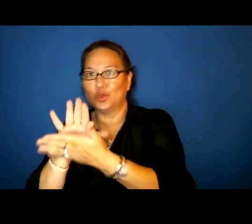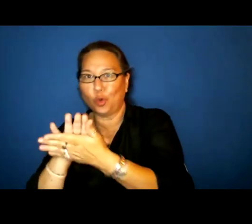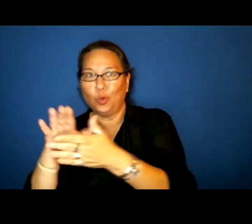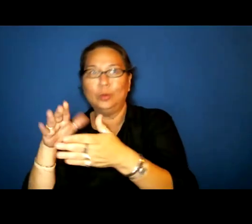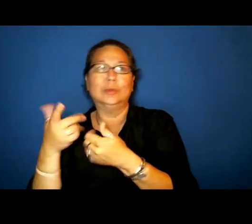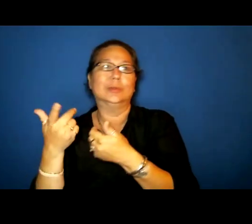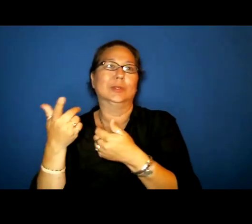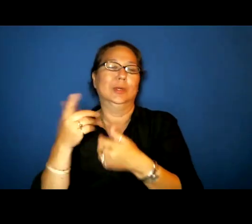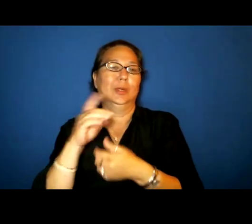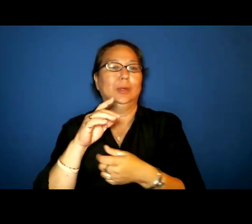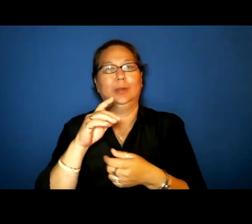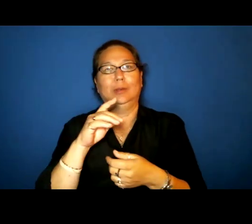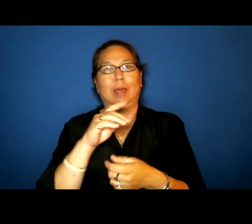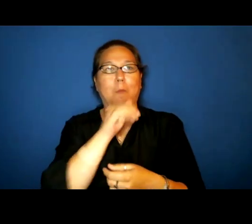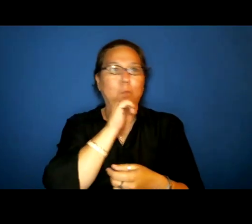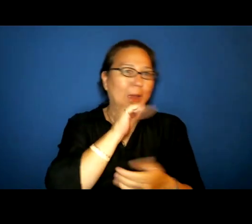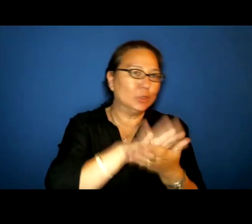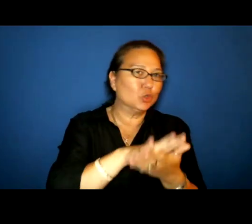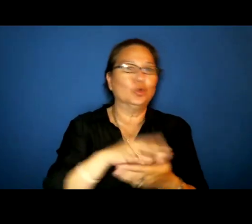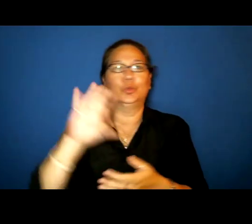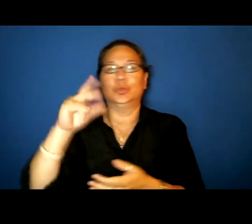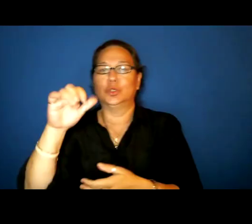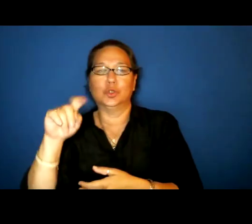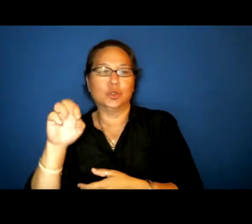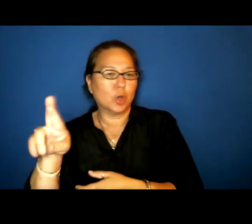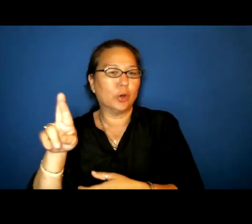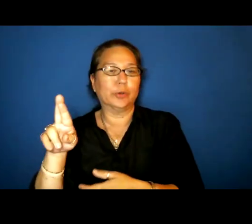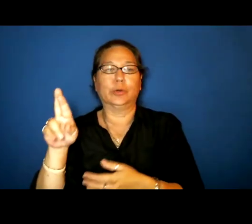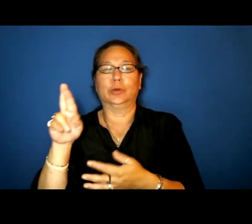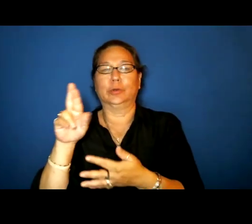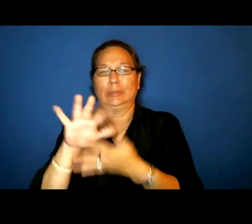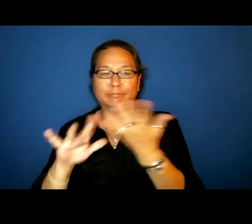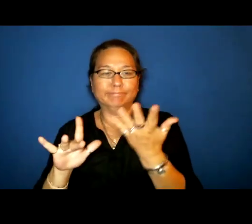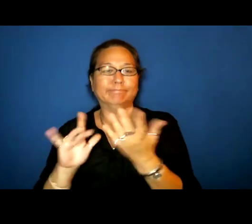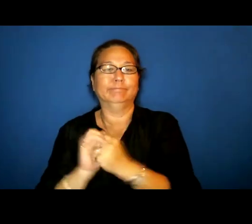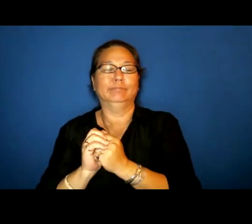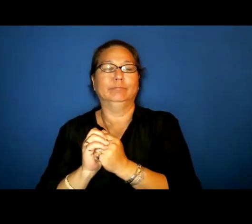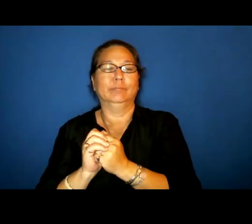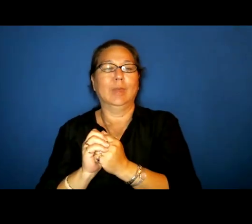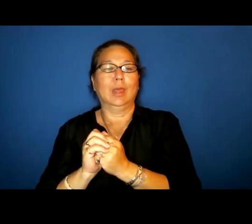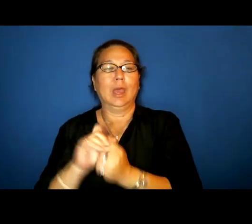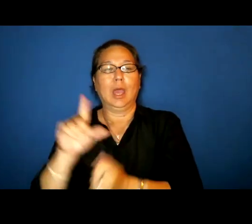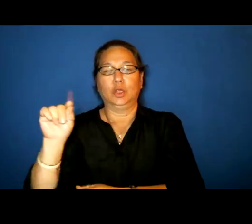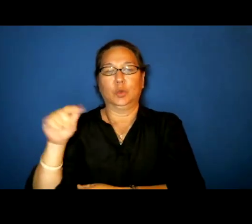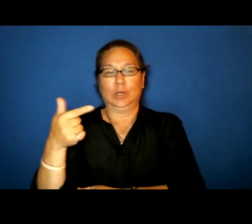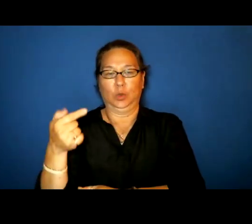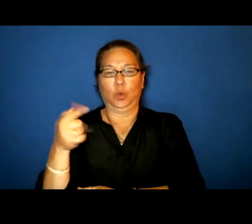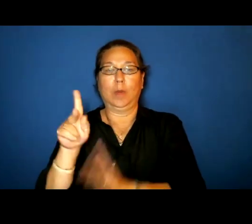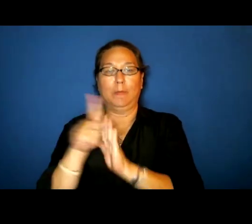charter schools, between private schools. I think in the 2021 policy that was passed by this